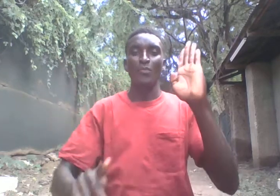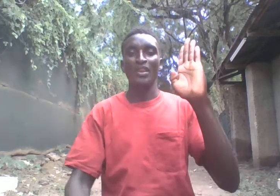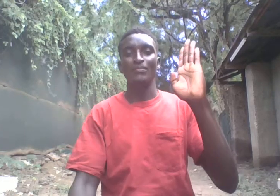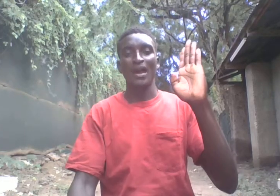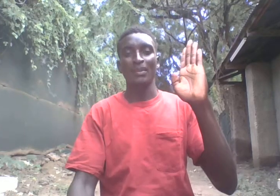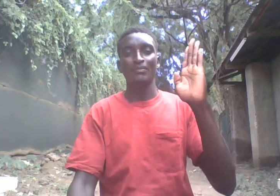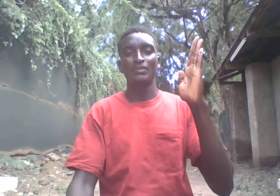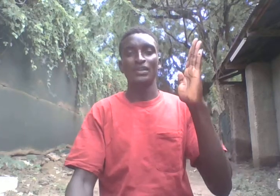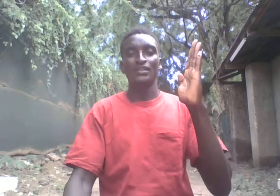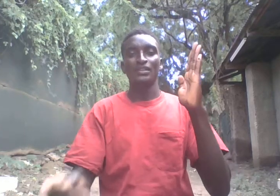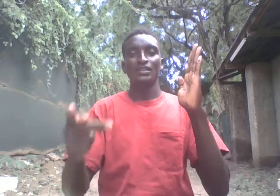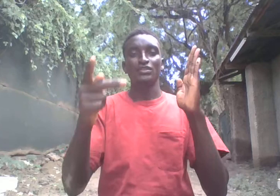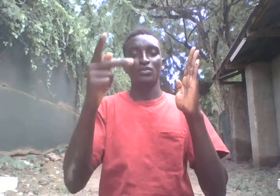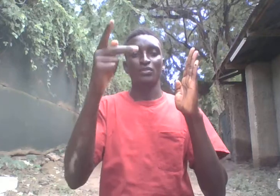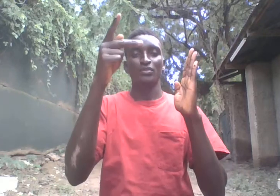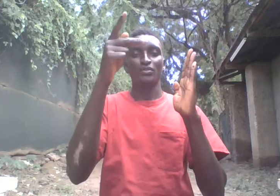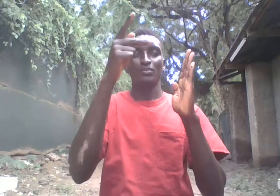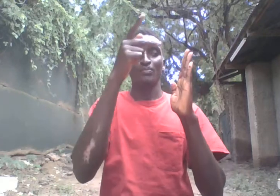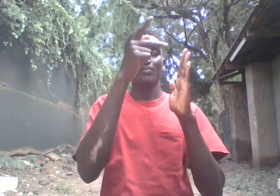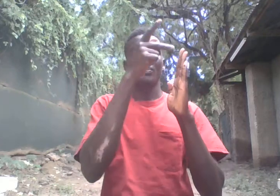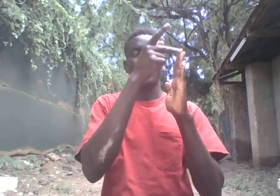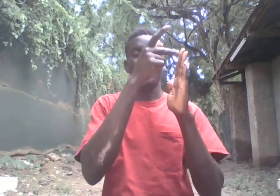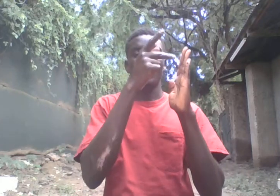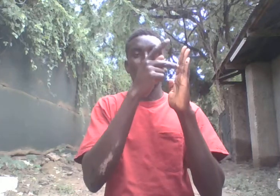palm. So program.